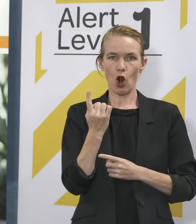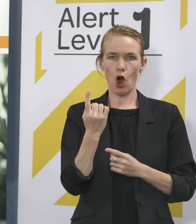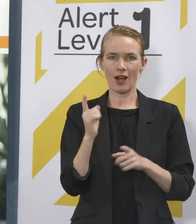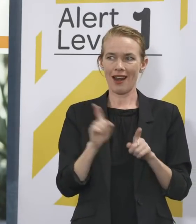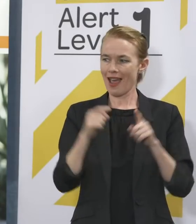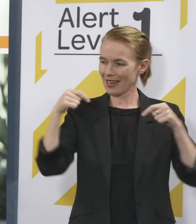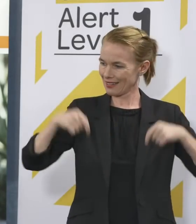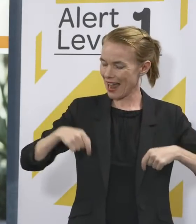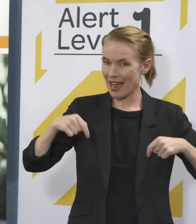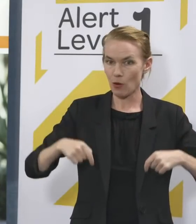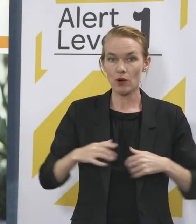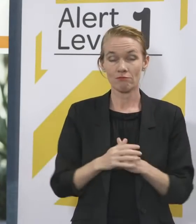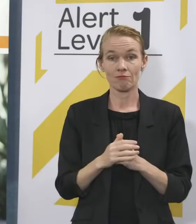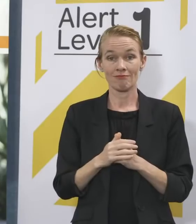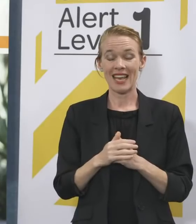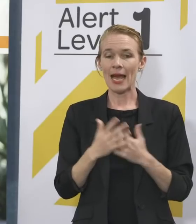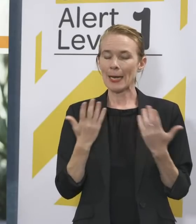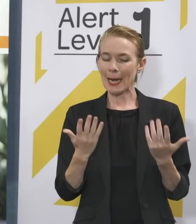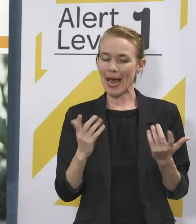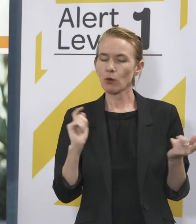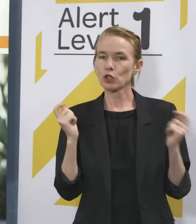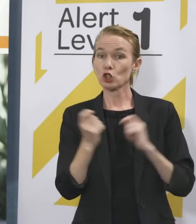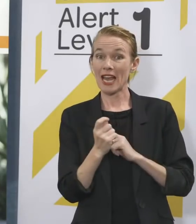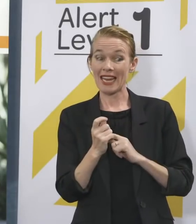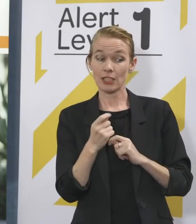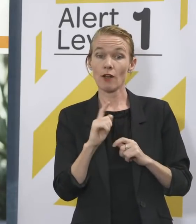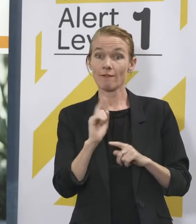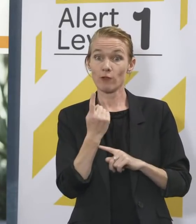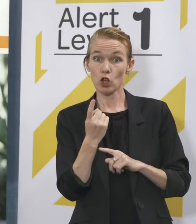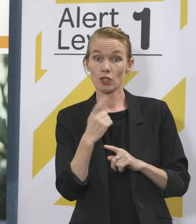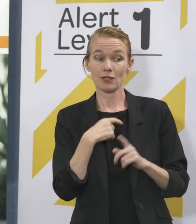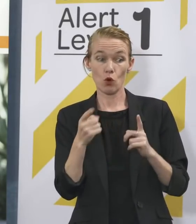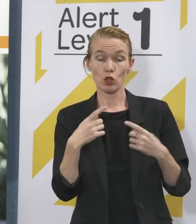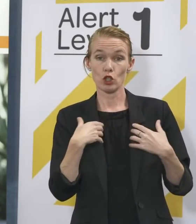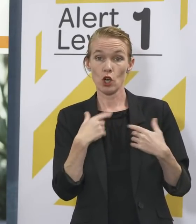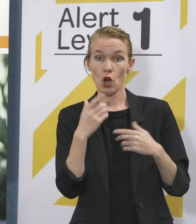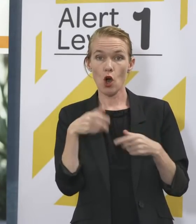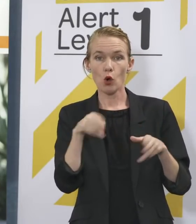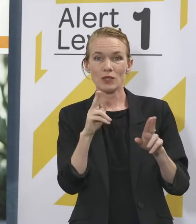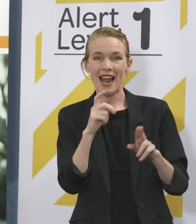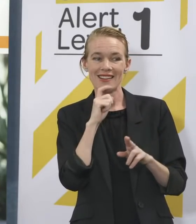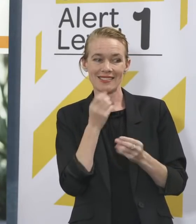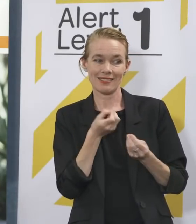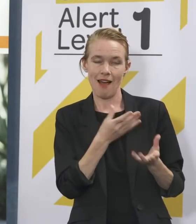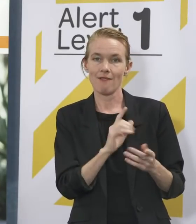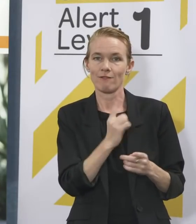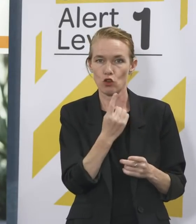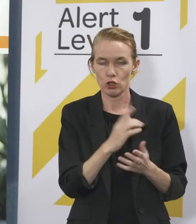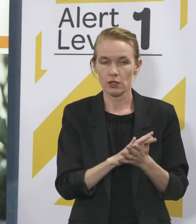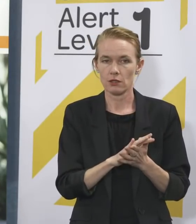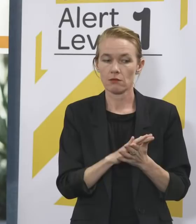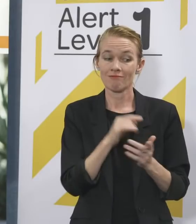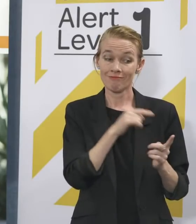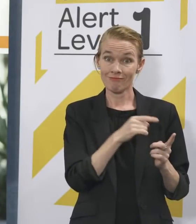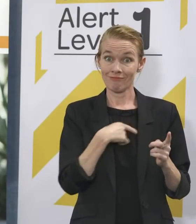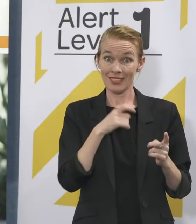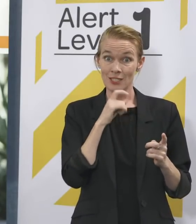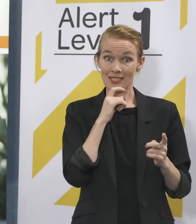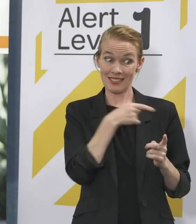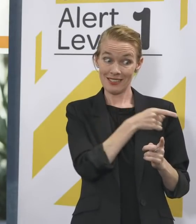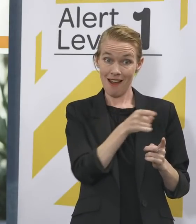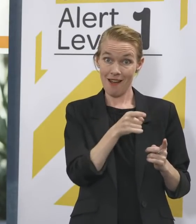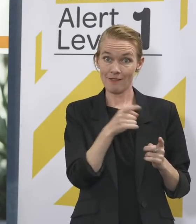the hotels, when something like this happens, the information gets out. I know the staff there continue to work with the District Health Board on